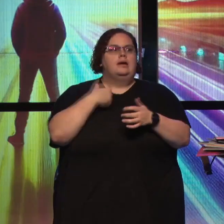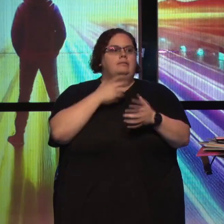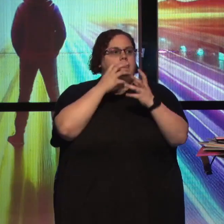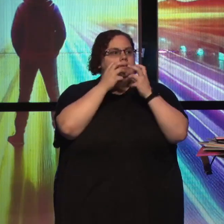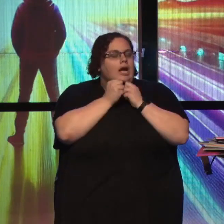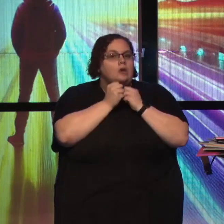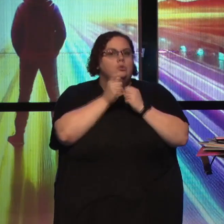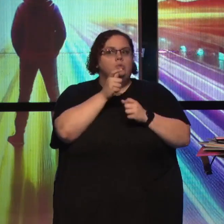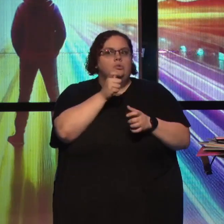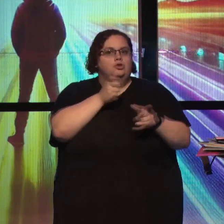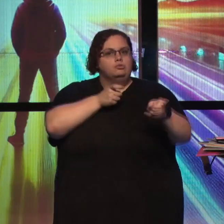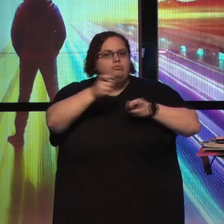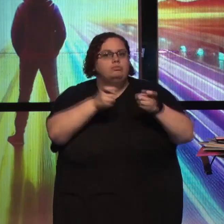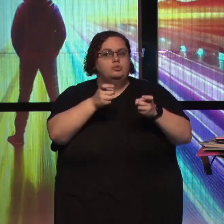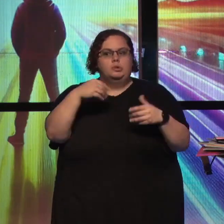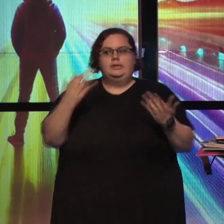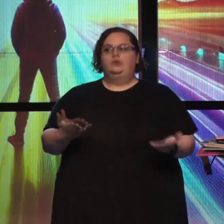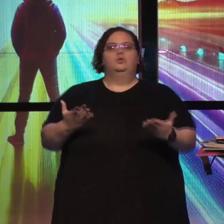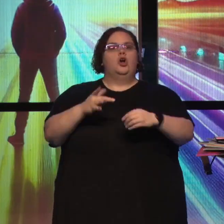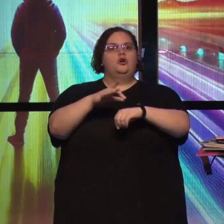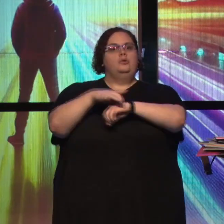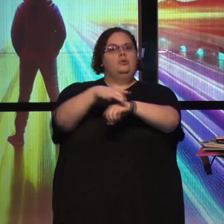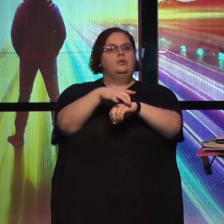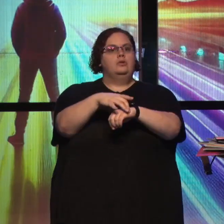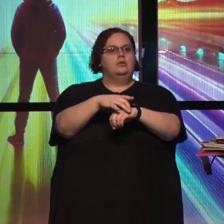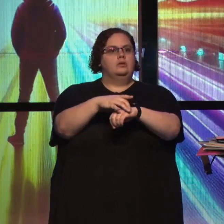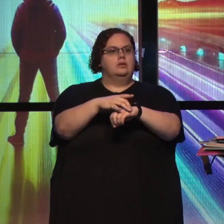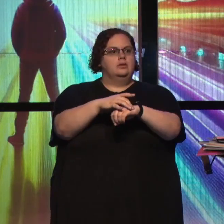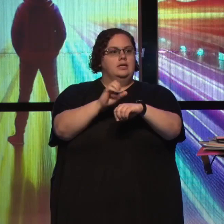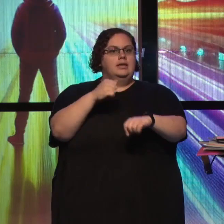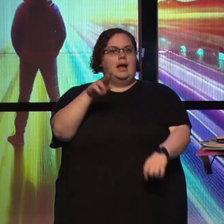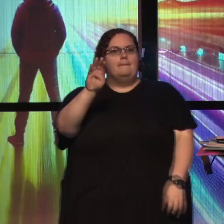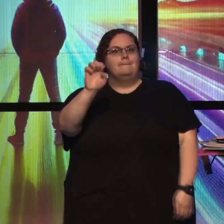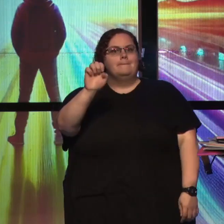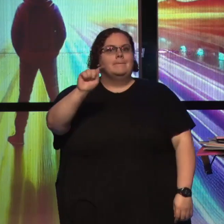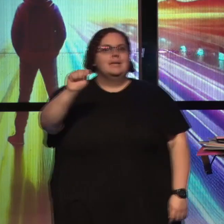charge down here. Can I get a Beetlejuice?